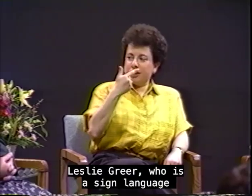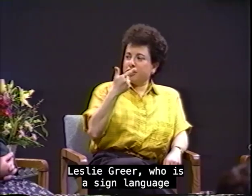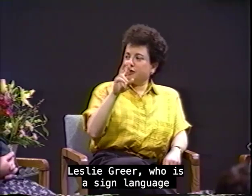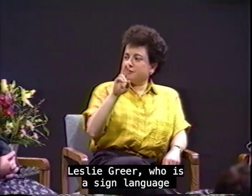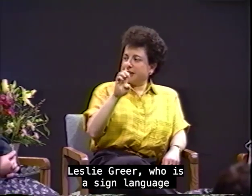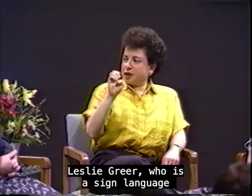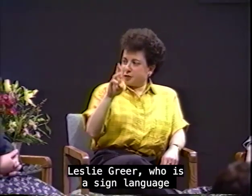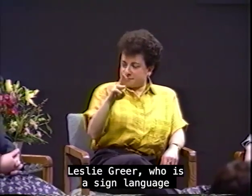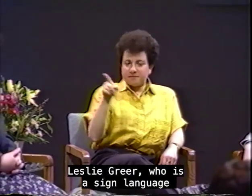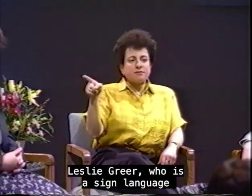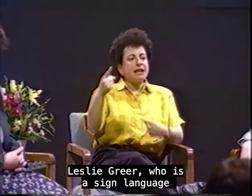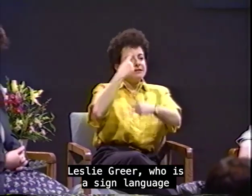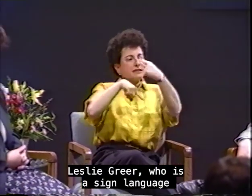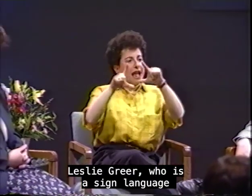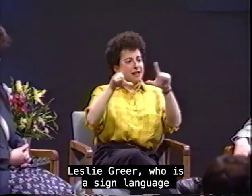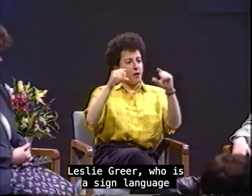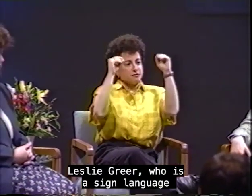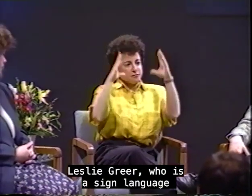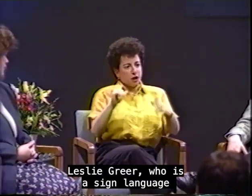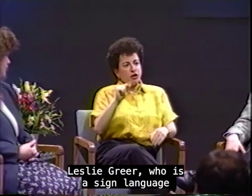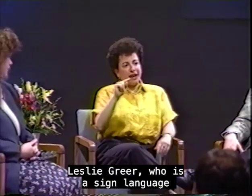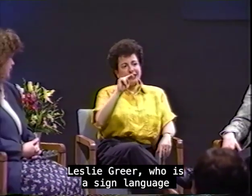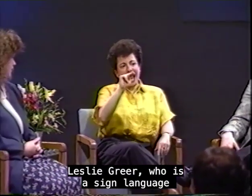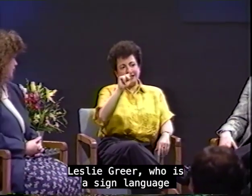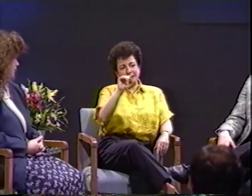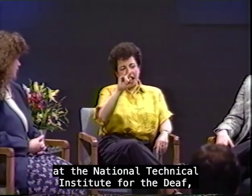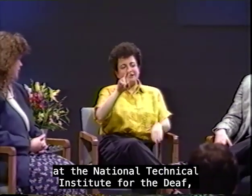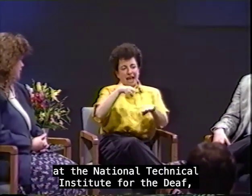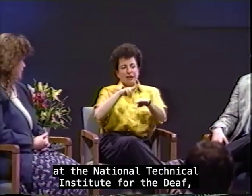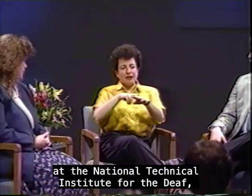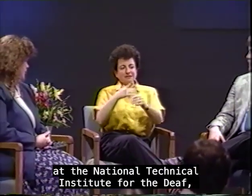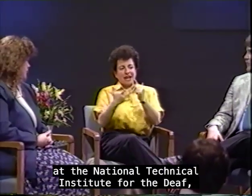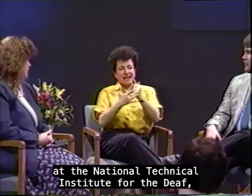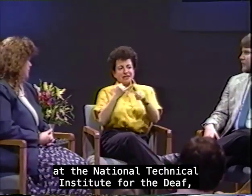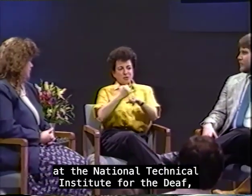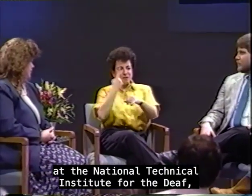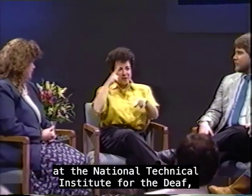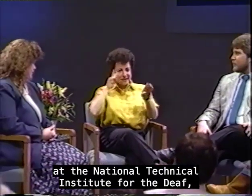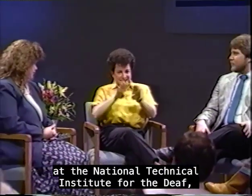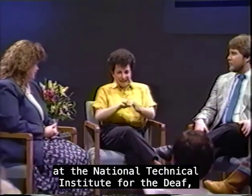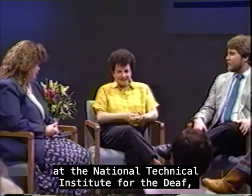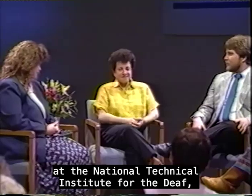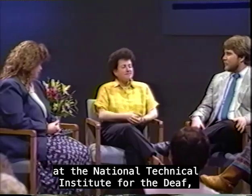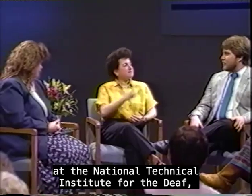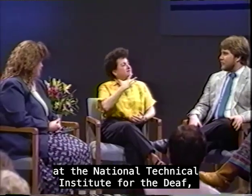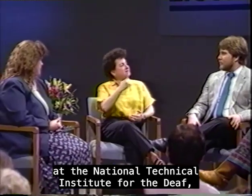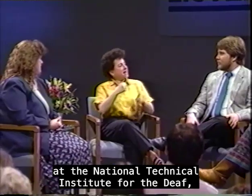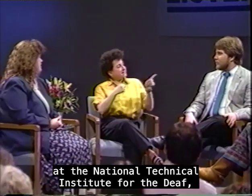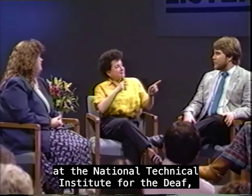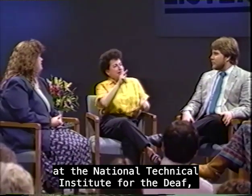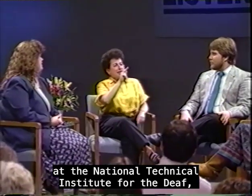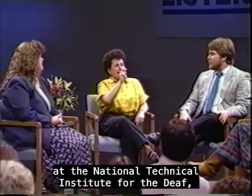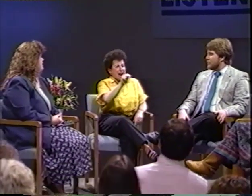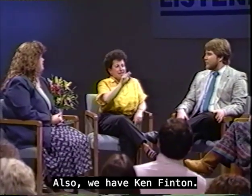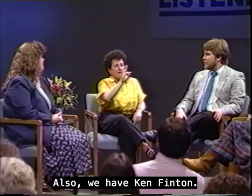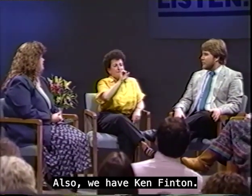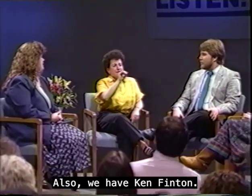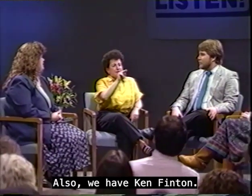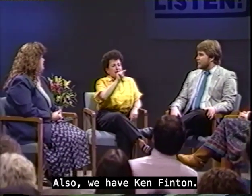Leslie Greer, who is a sign language instructor at the National Technical Institute for the Deaf, NTID. Also, we have